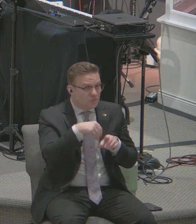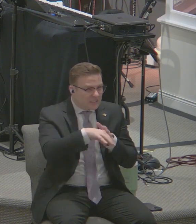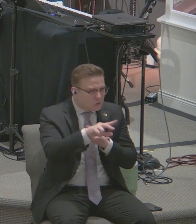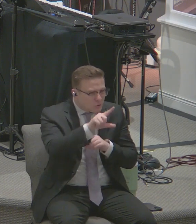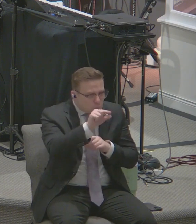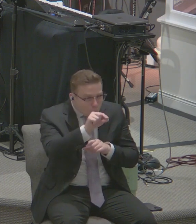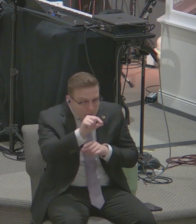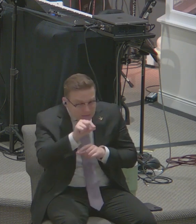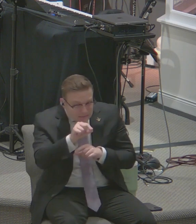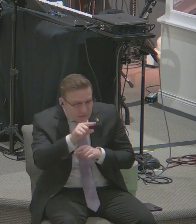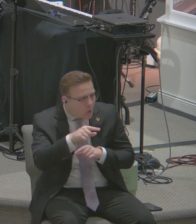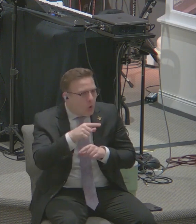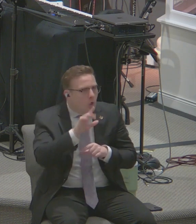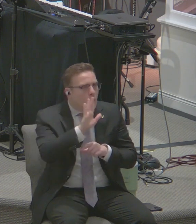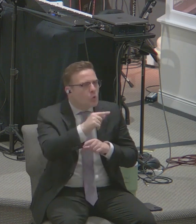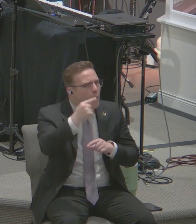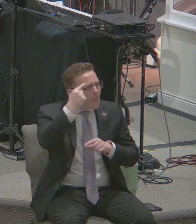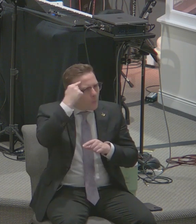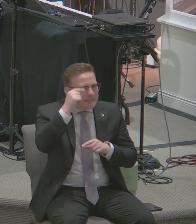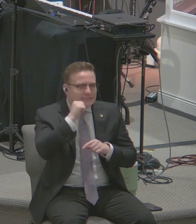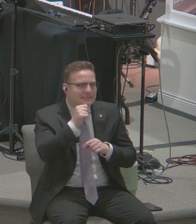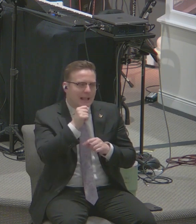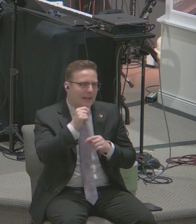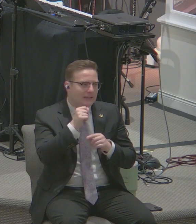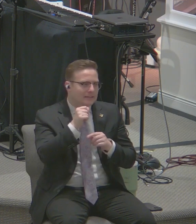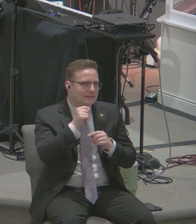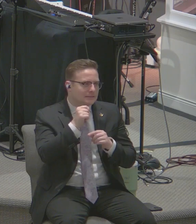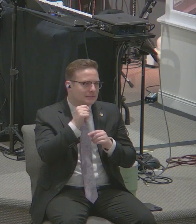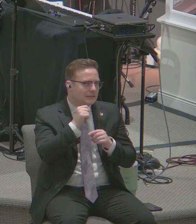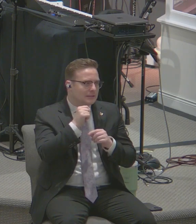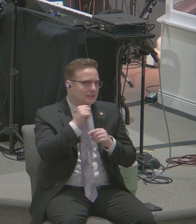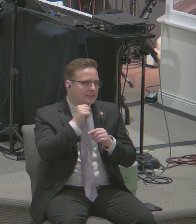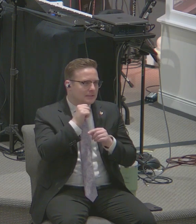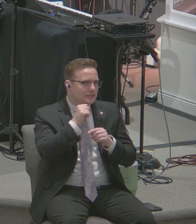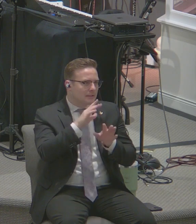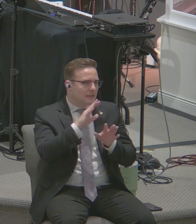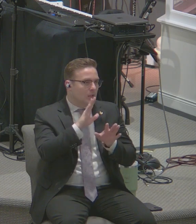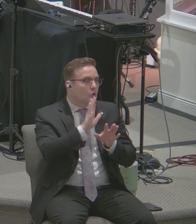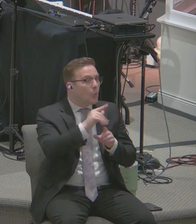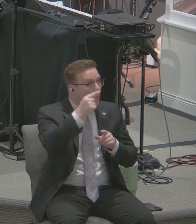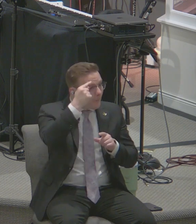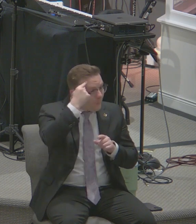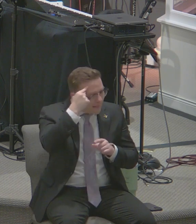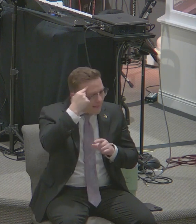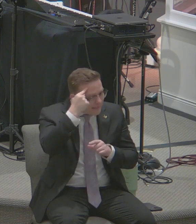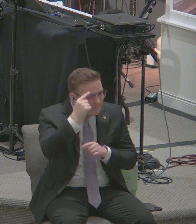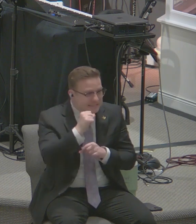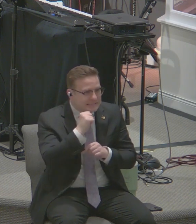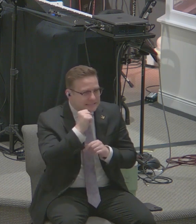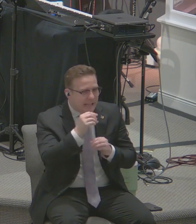25. And that's scientific, that's not an insult.